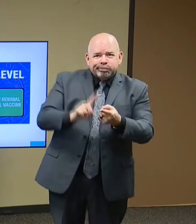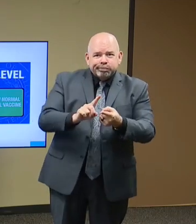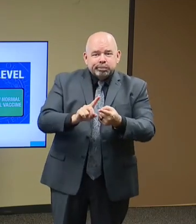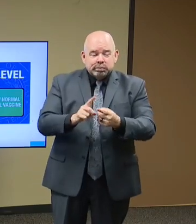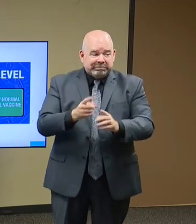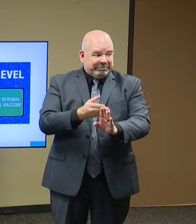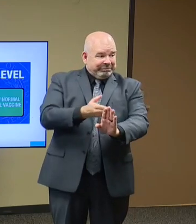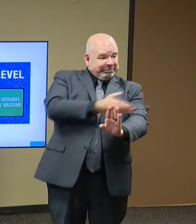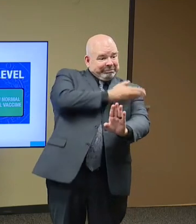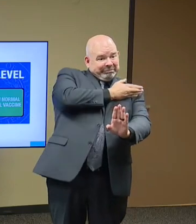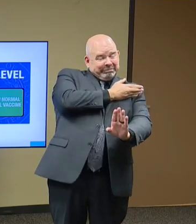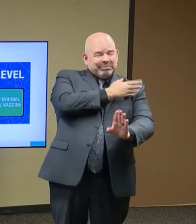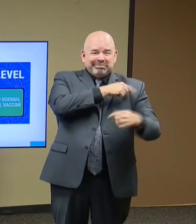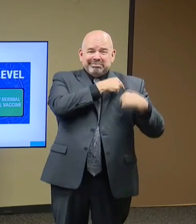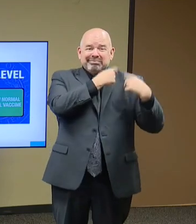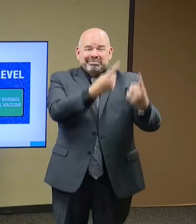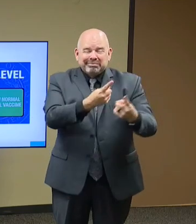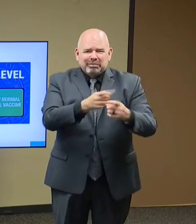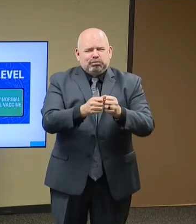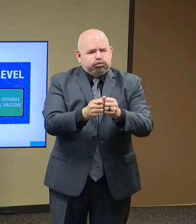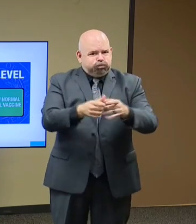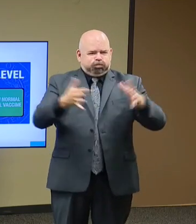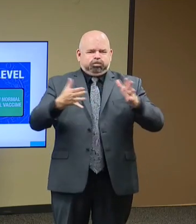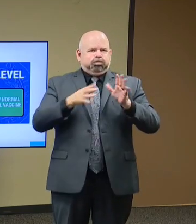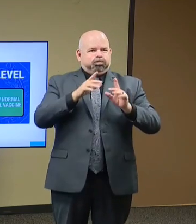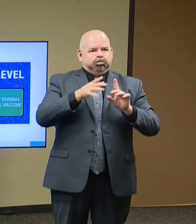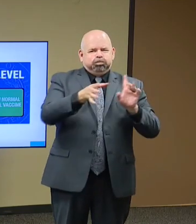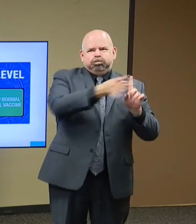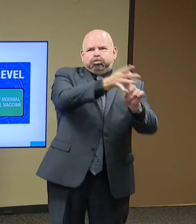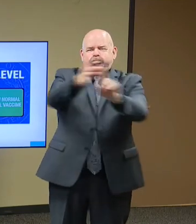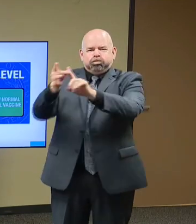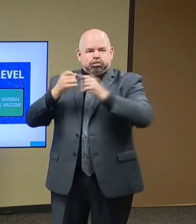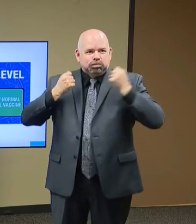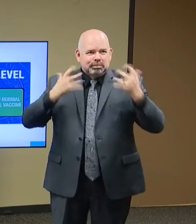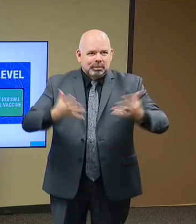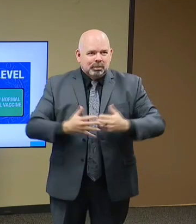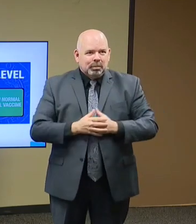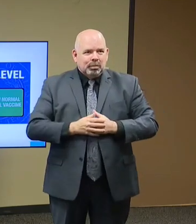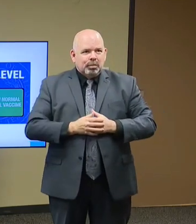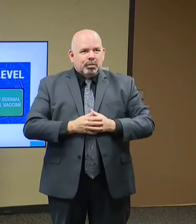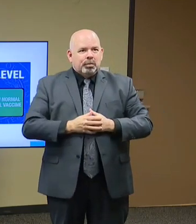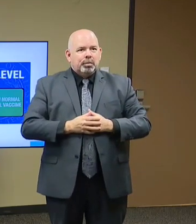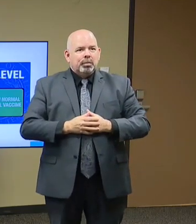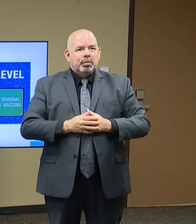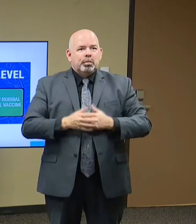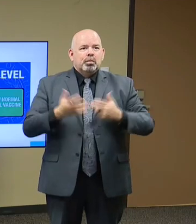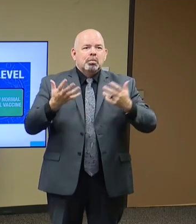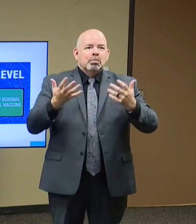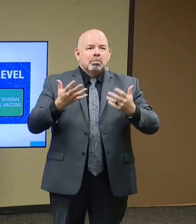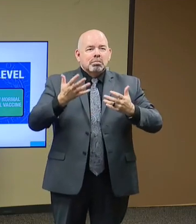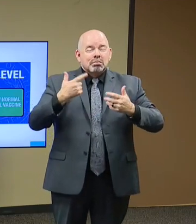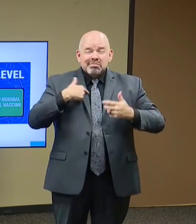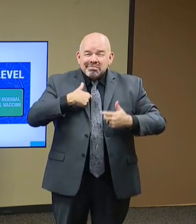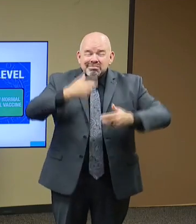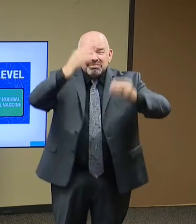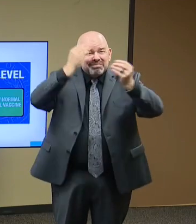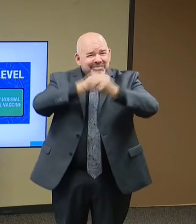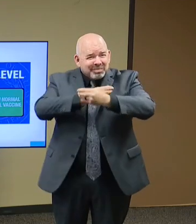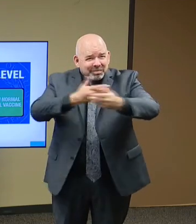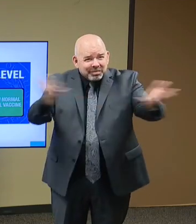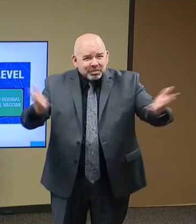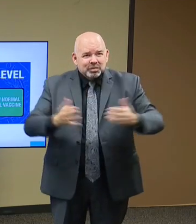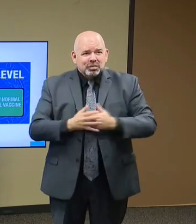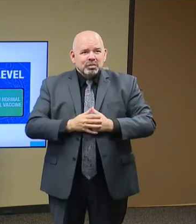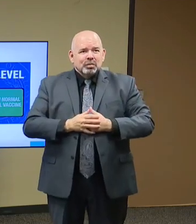to us. There's a few more pieces on COVID that I want to make you aware of. We have seen a decrease in the number of